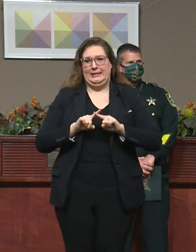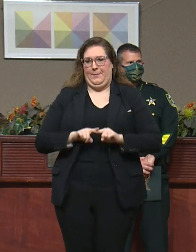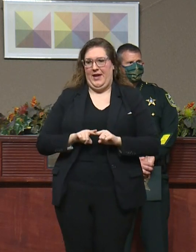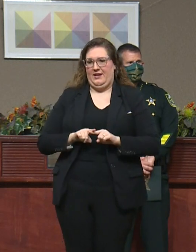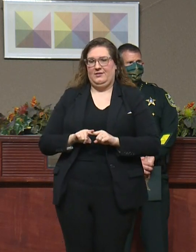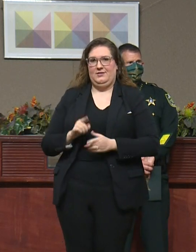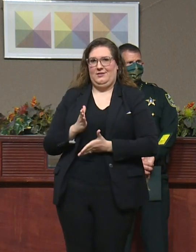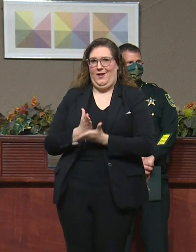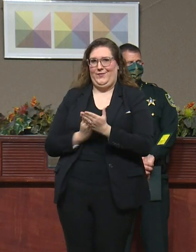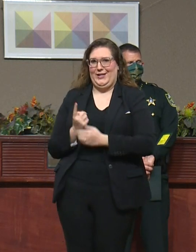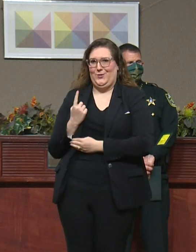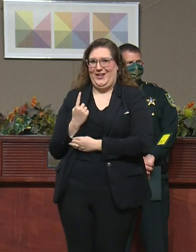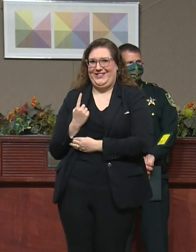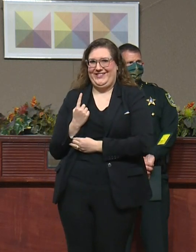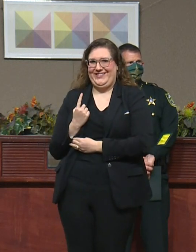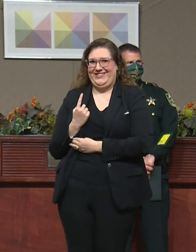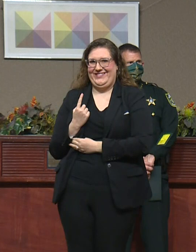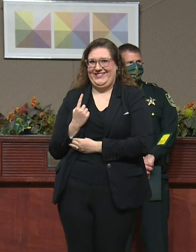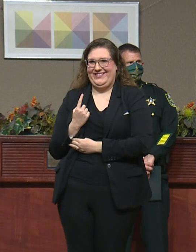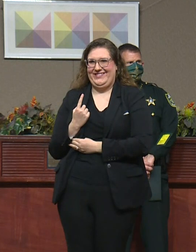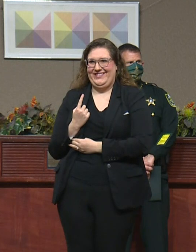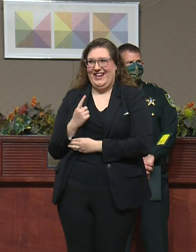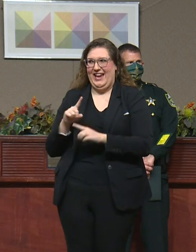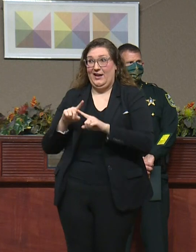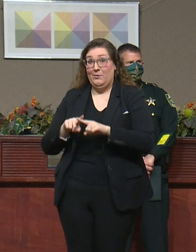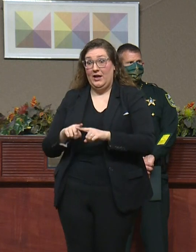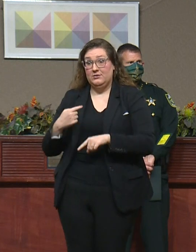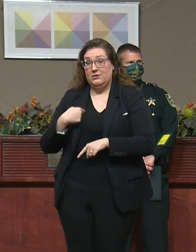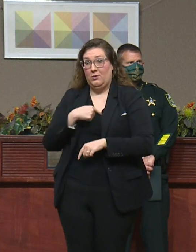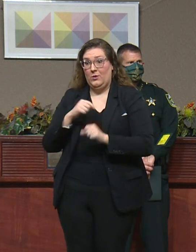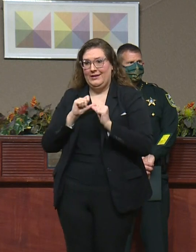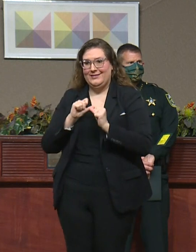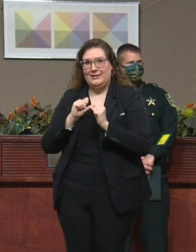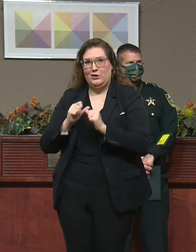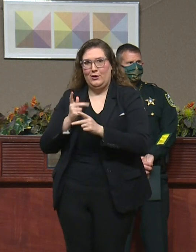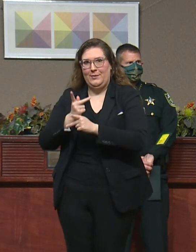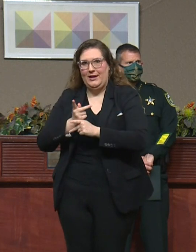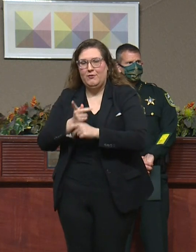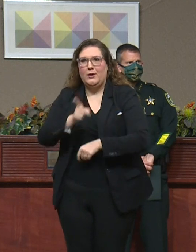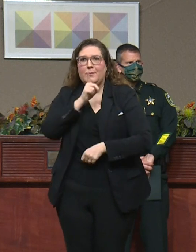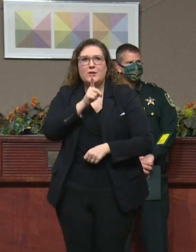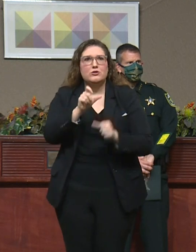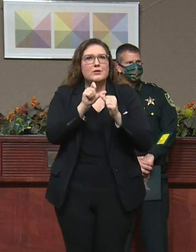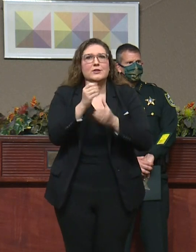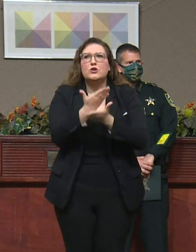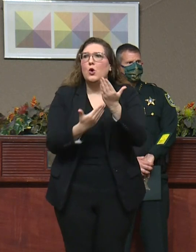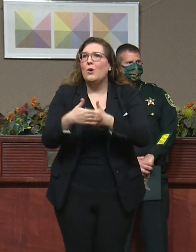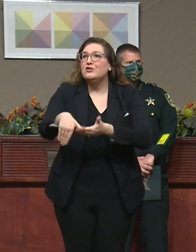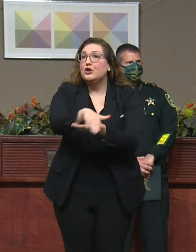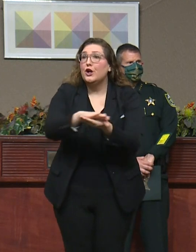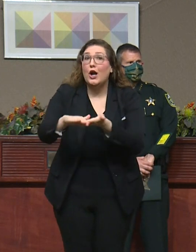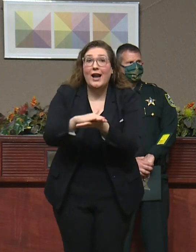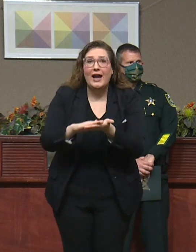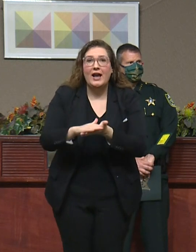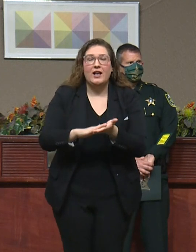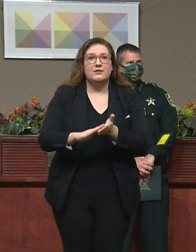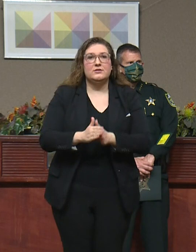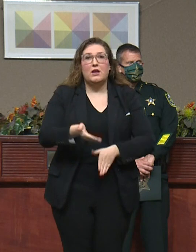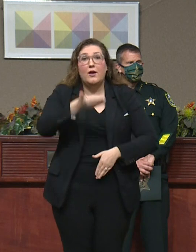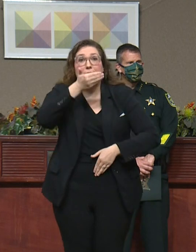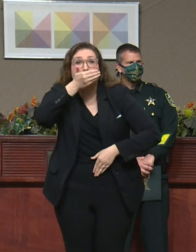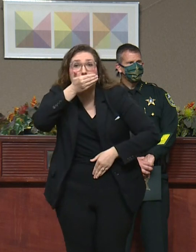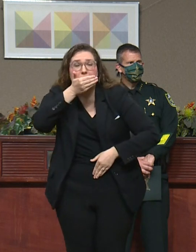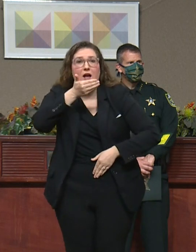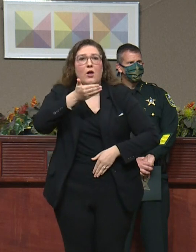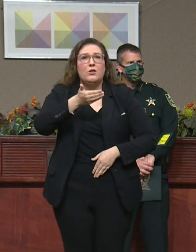phase 1 and how careful are we with our washing our hands, covering our mouth and